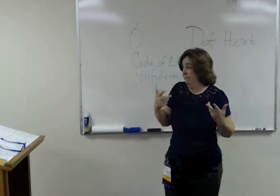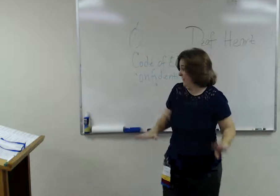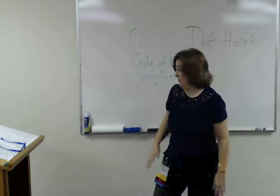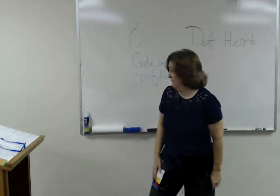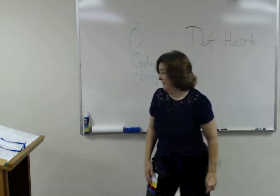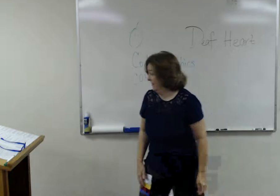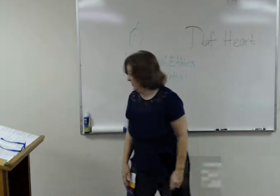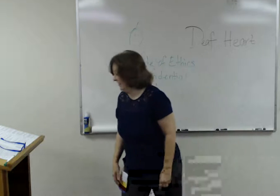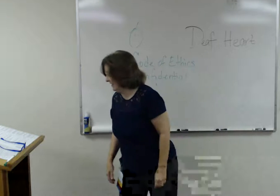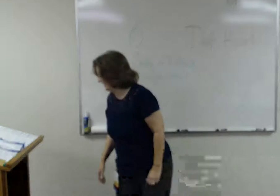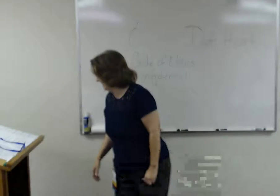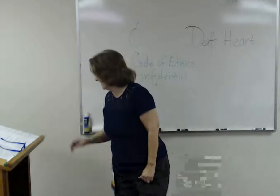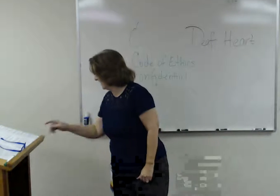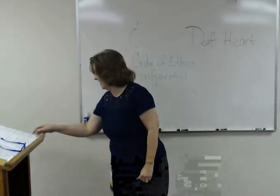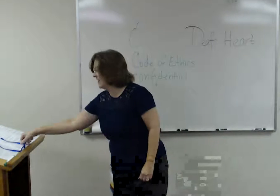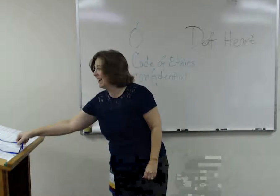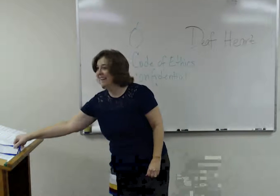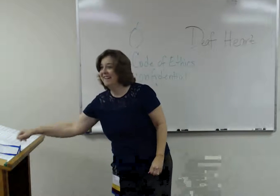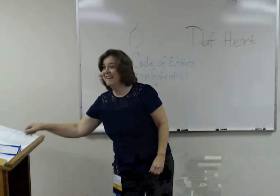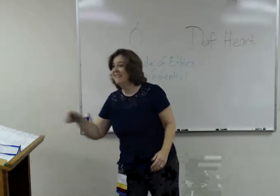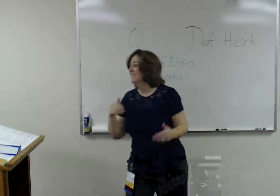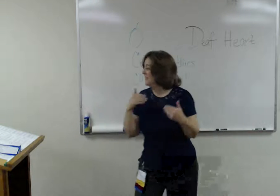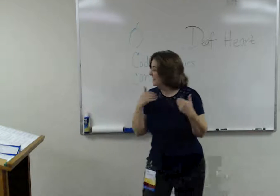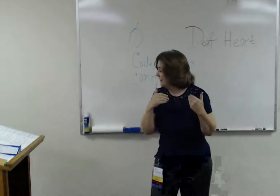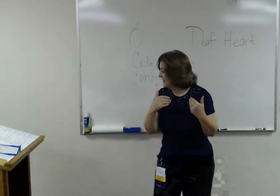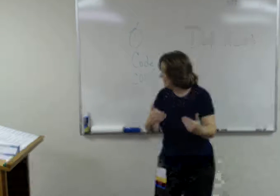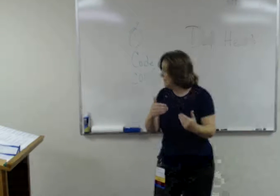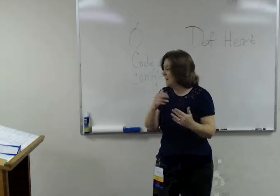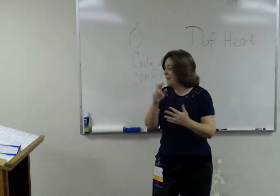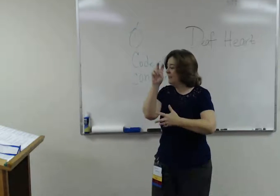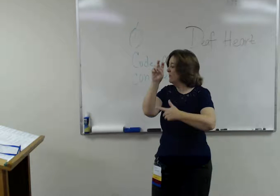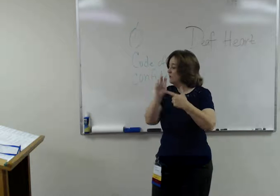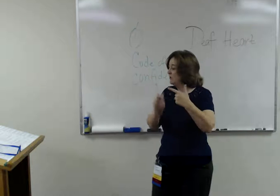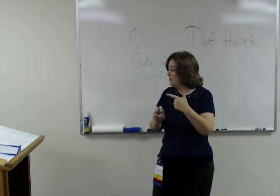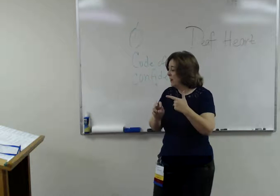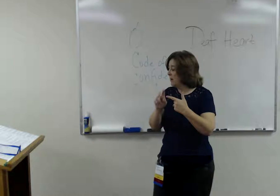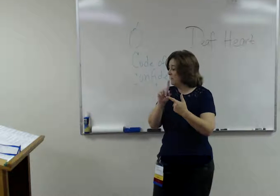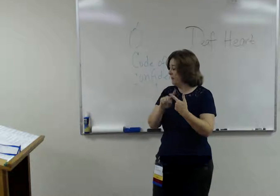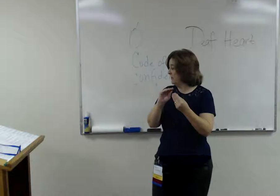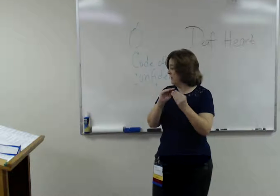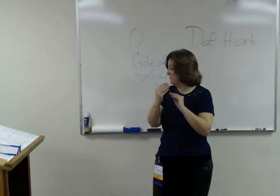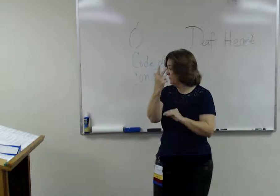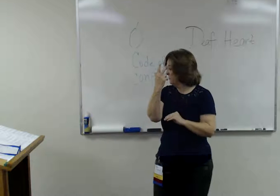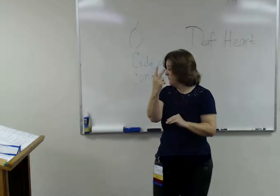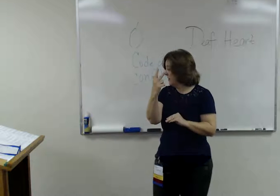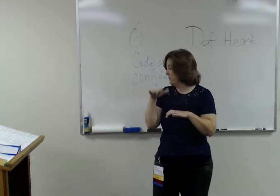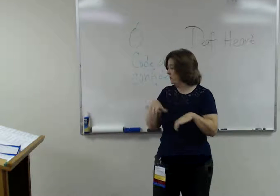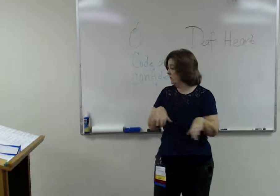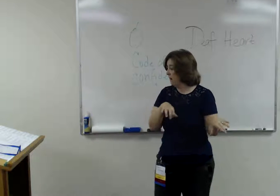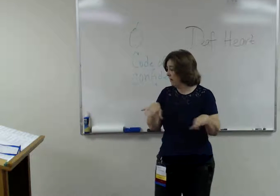Can't even finish. Okay. So let's move on. Then we'll just jump to number 3, which is